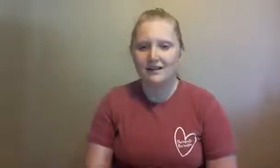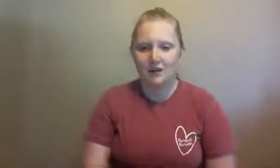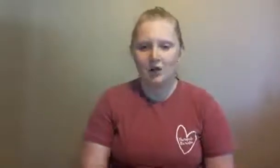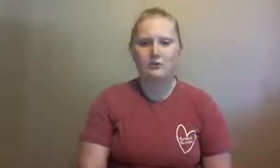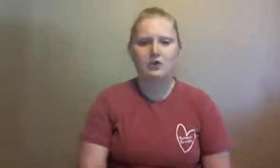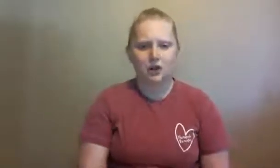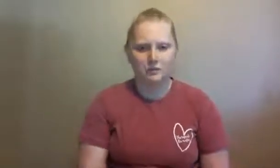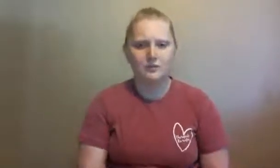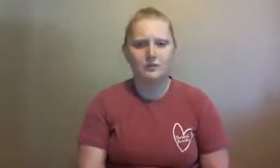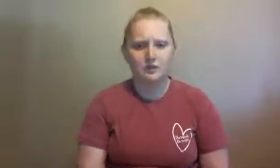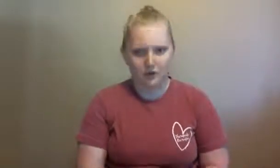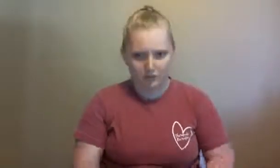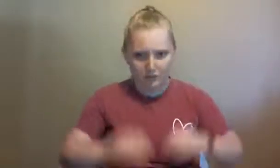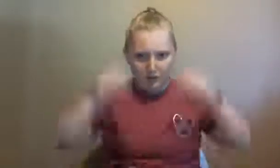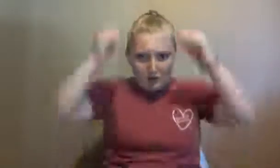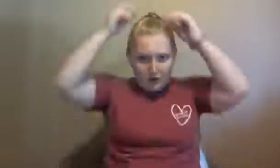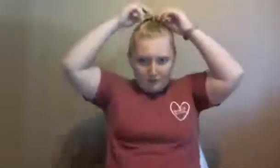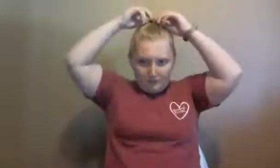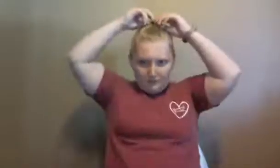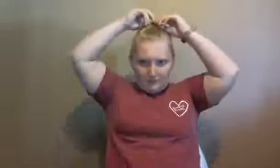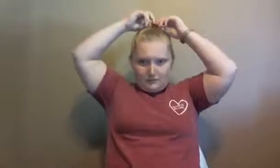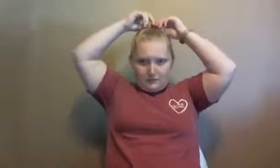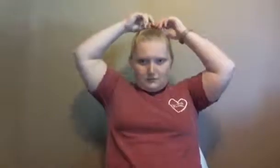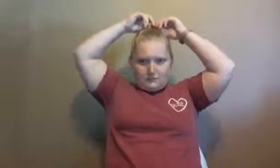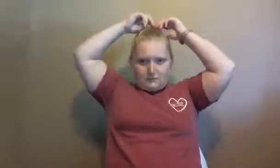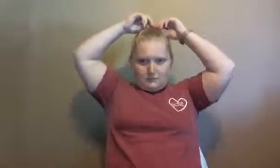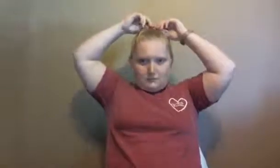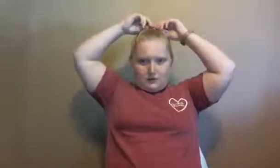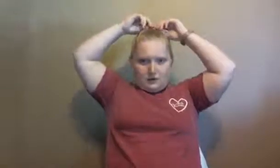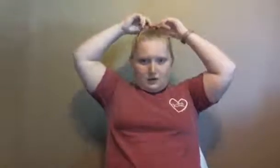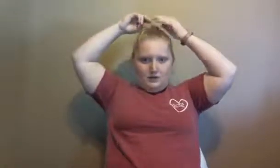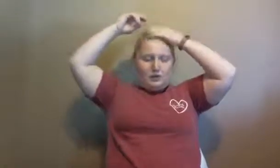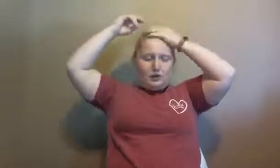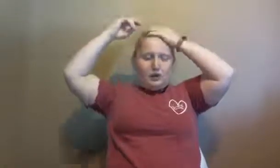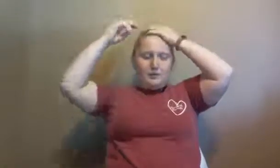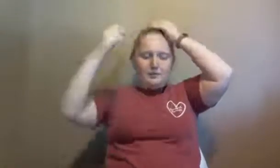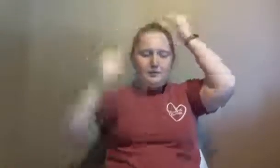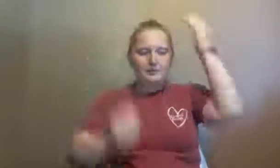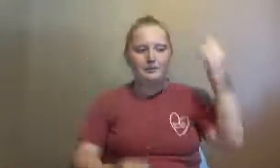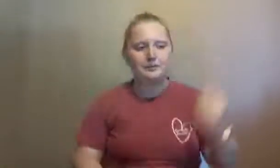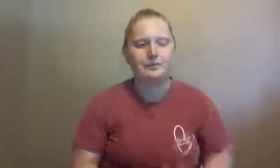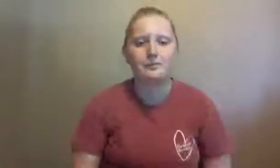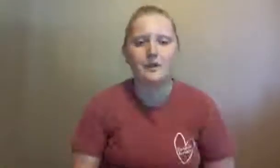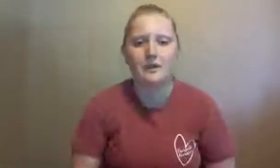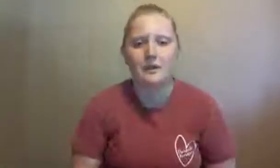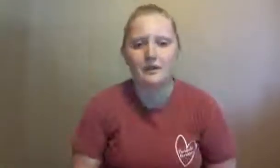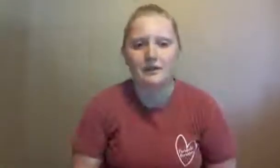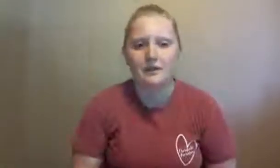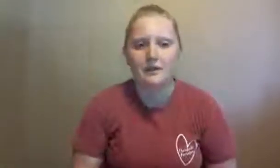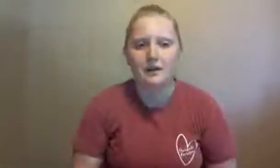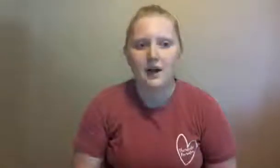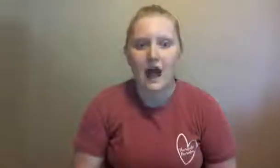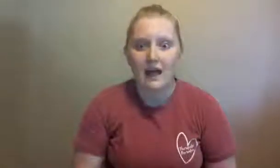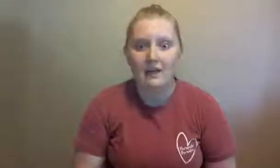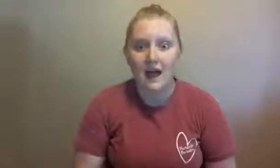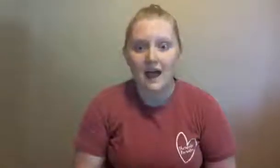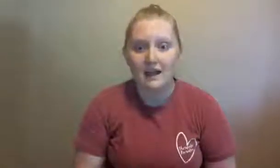glub, glub, glub, glub. Glub, glub. I have a lion. A